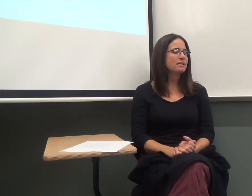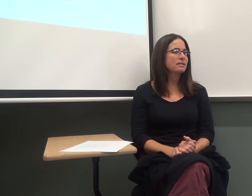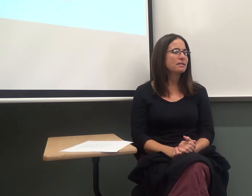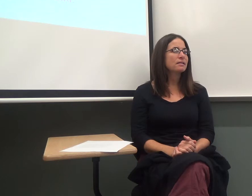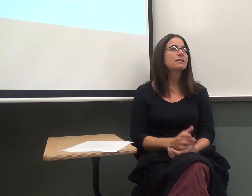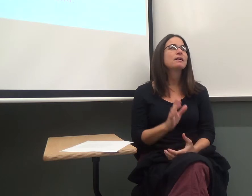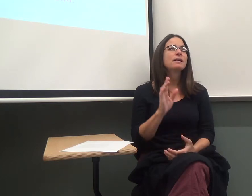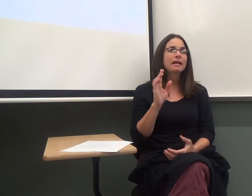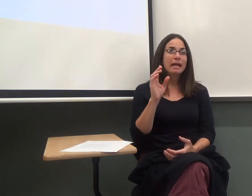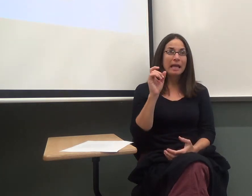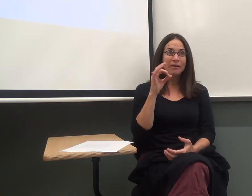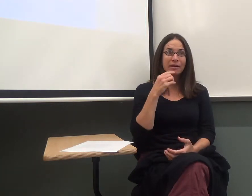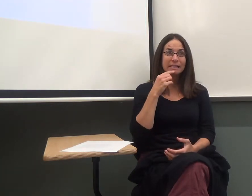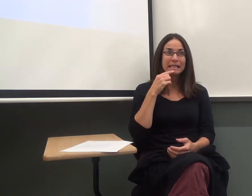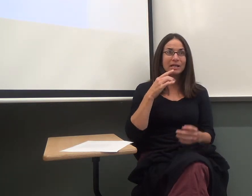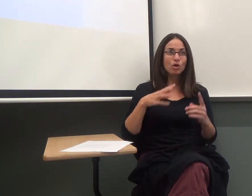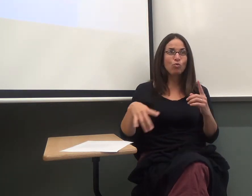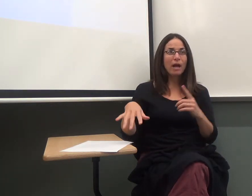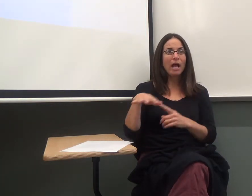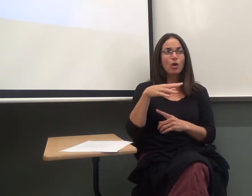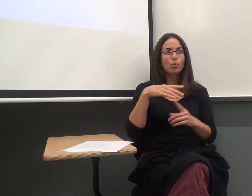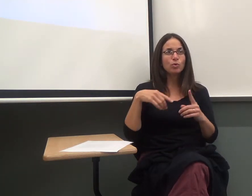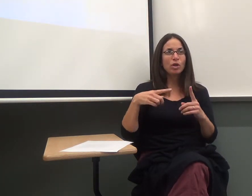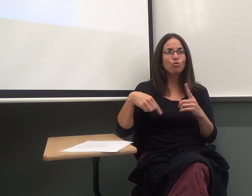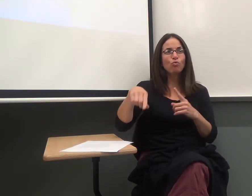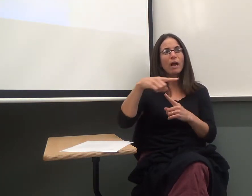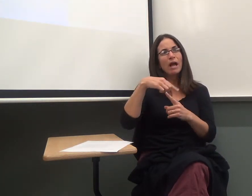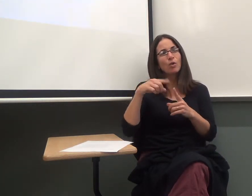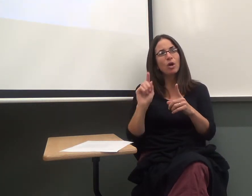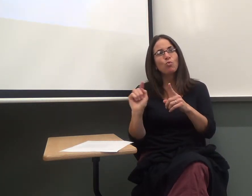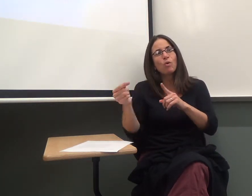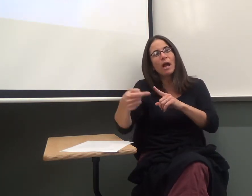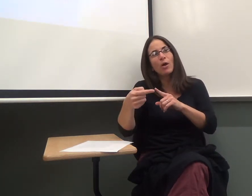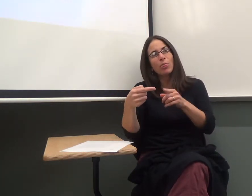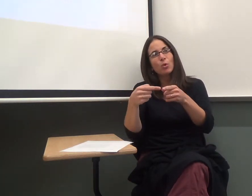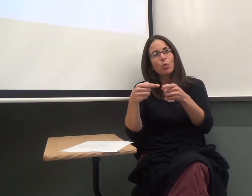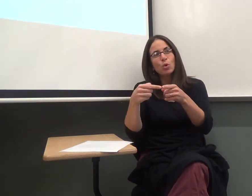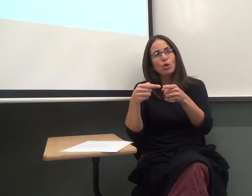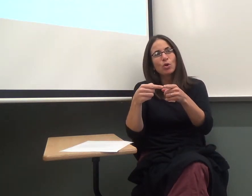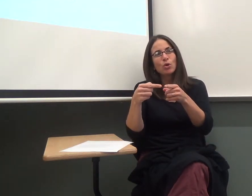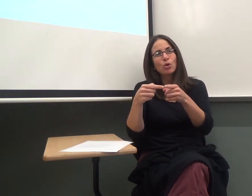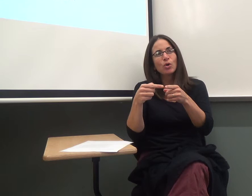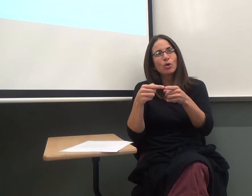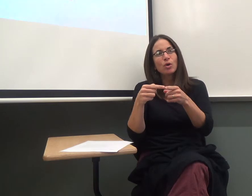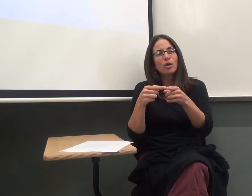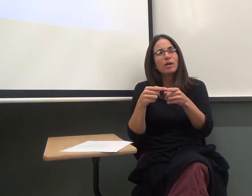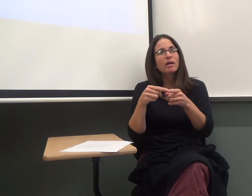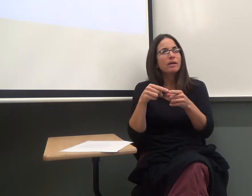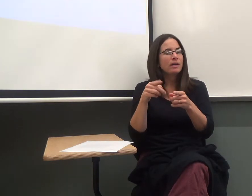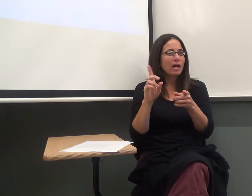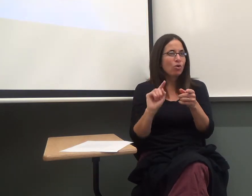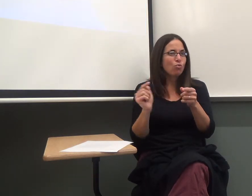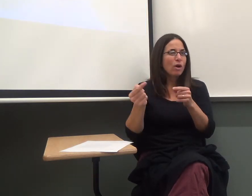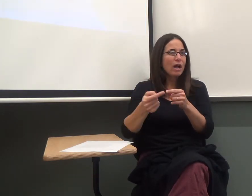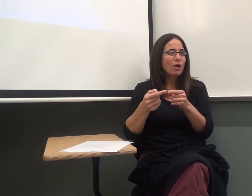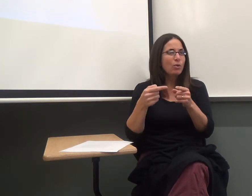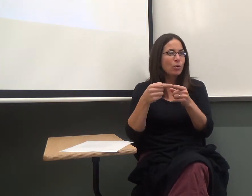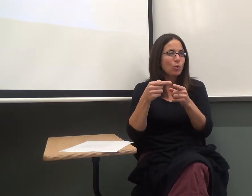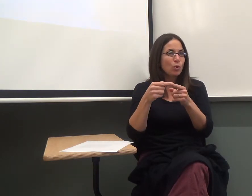were to say around the corner, what would you tell me around is? Prepositional phrase. That's right. So if we're going to